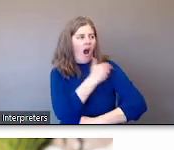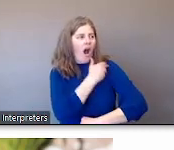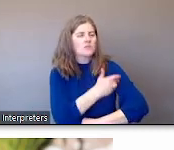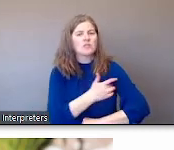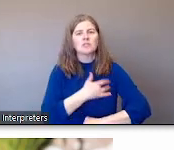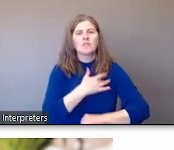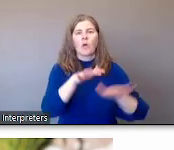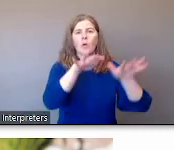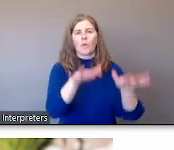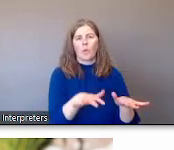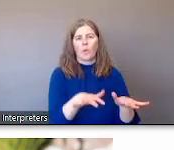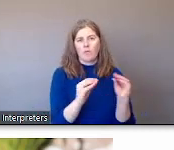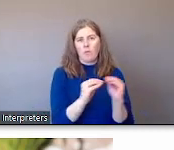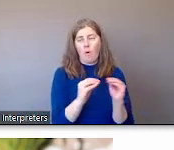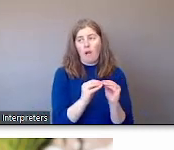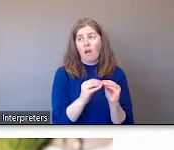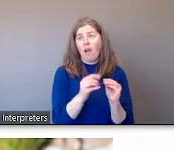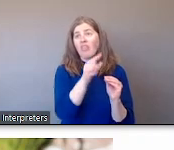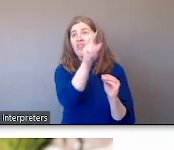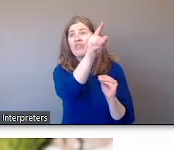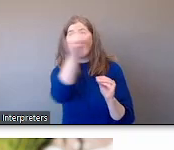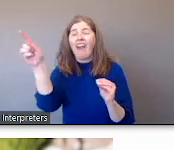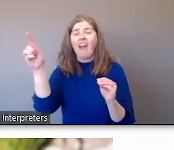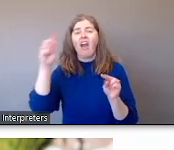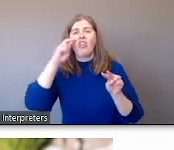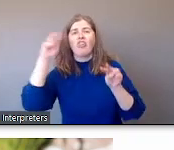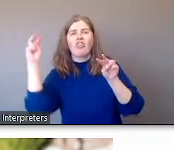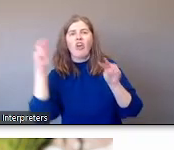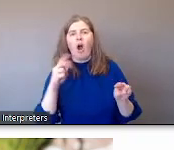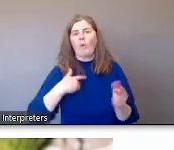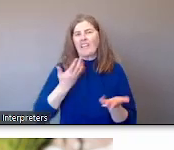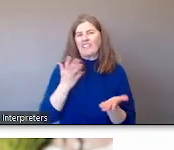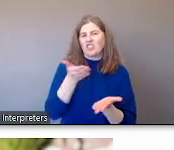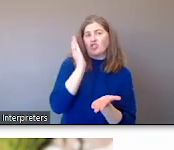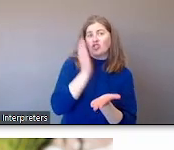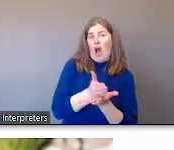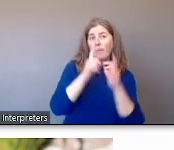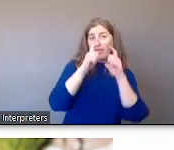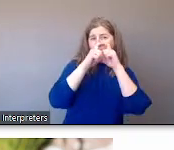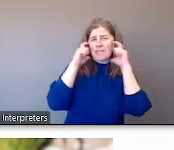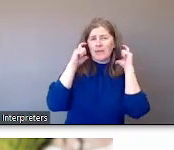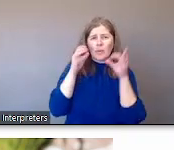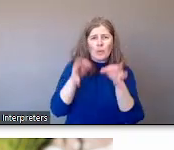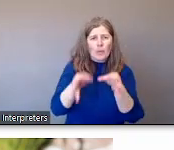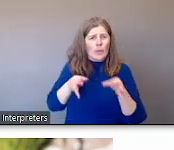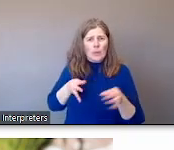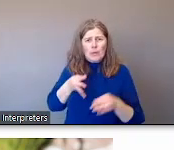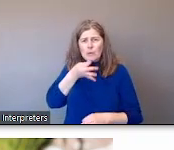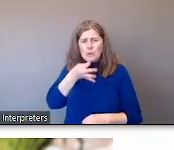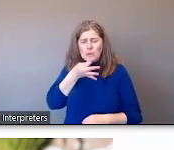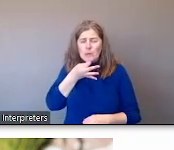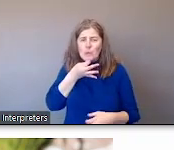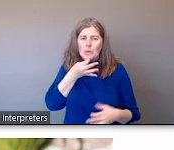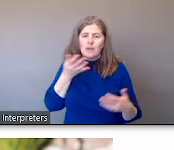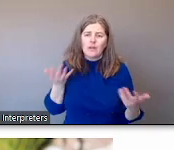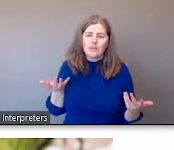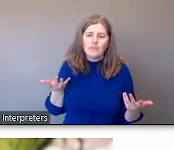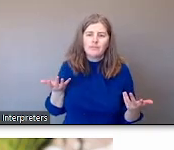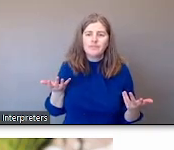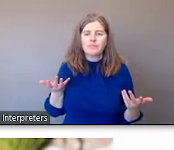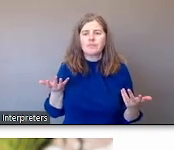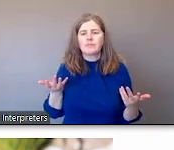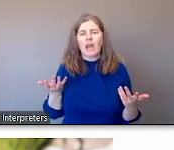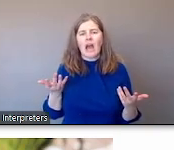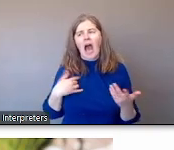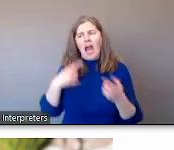Many people thought we ended the mask mandate too soon, but that's, and while I don't